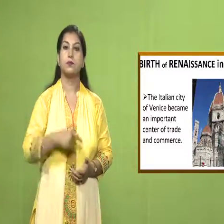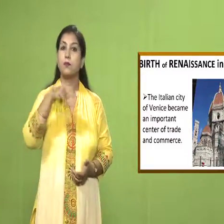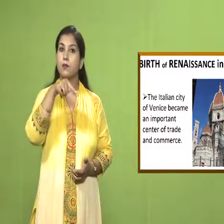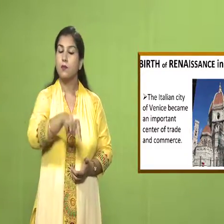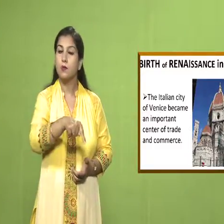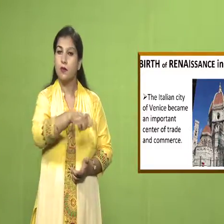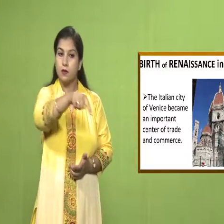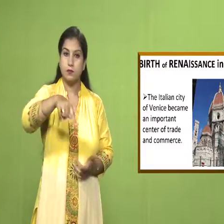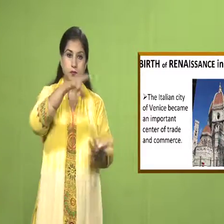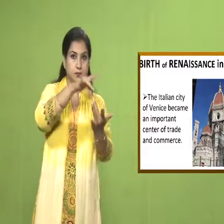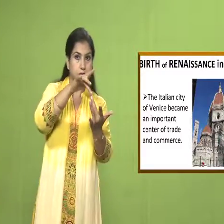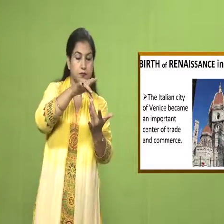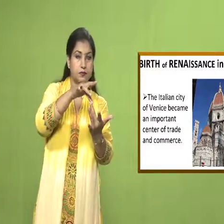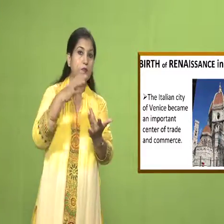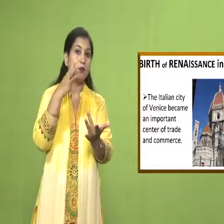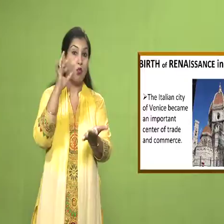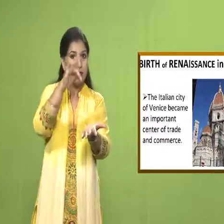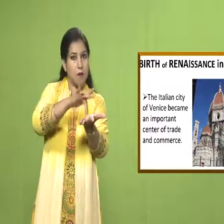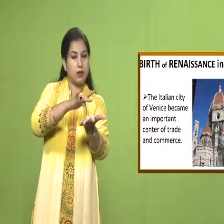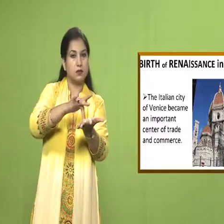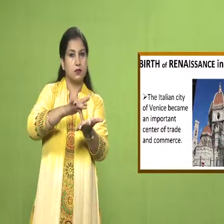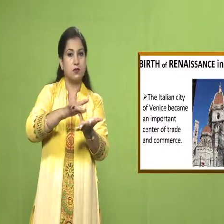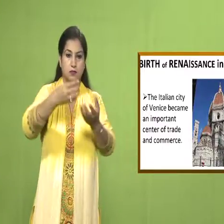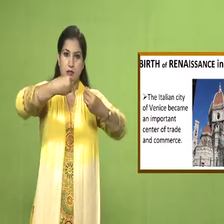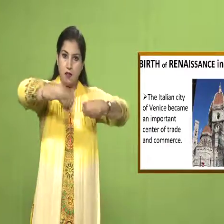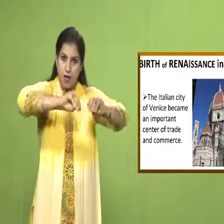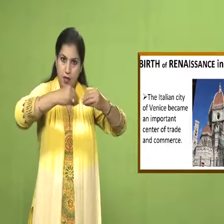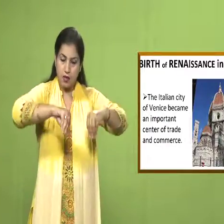became an important center of trade and commerce.